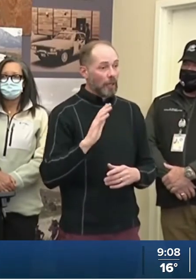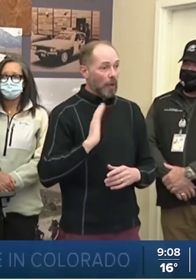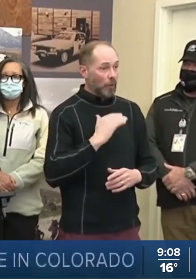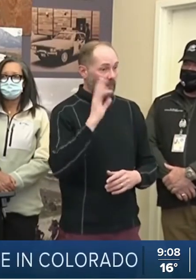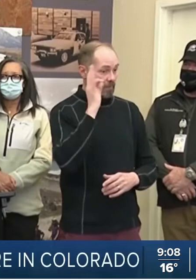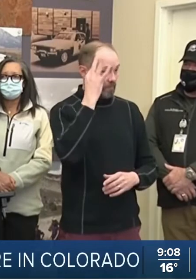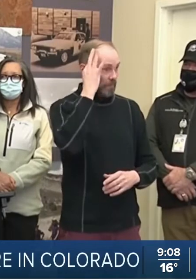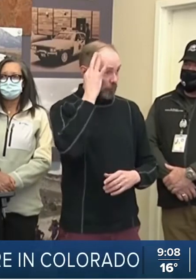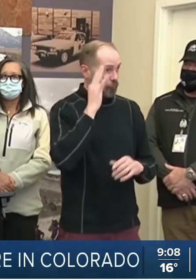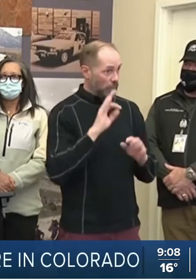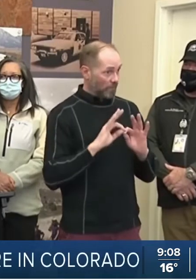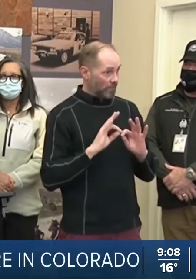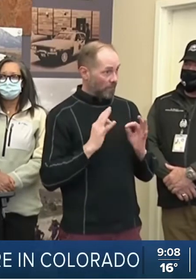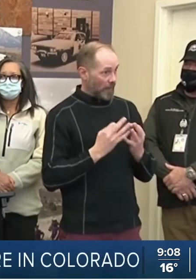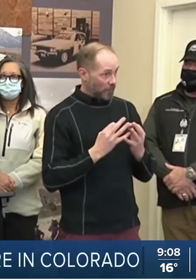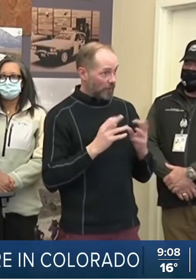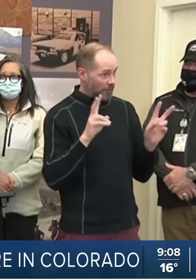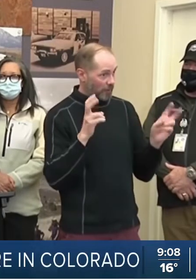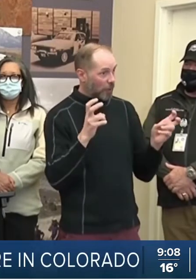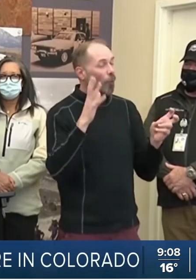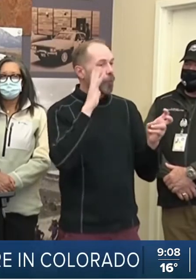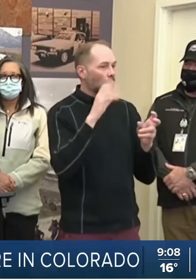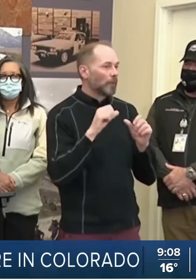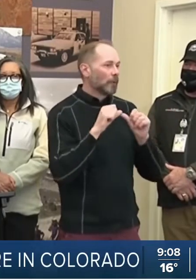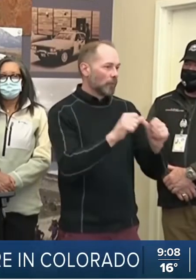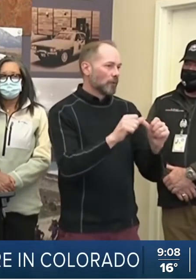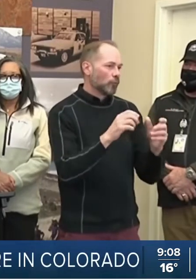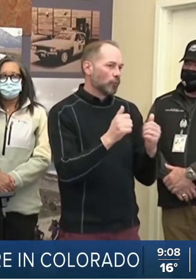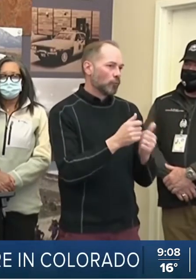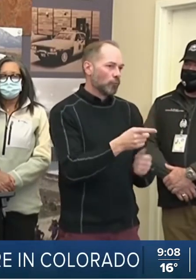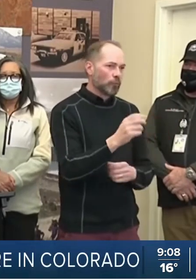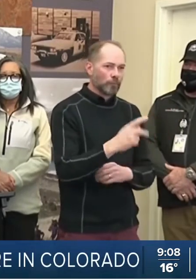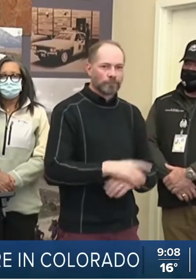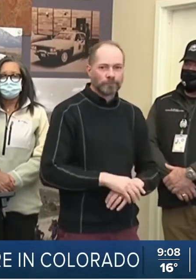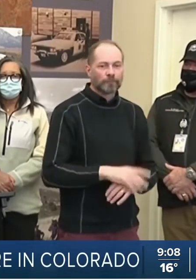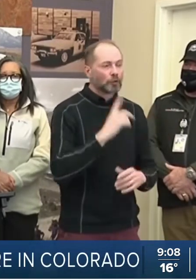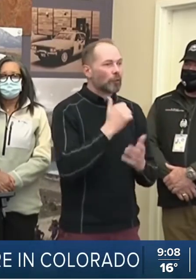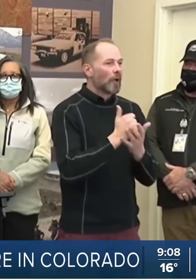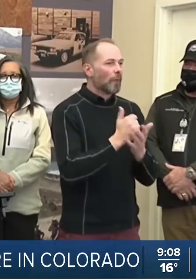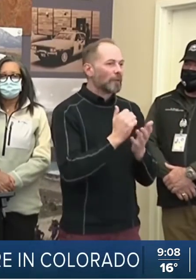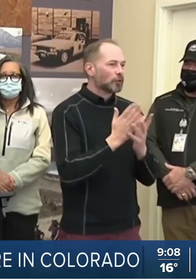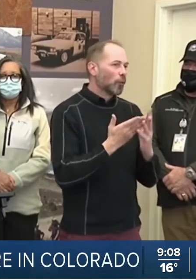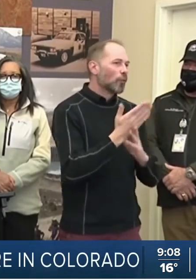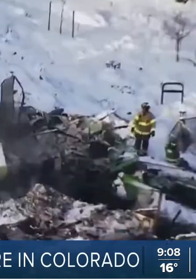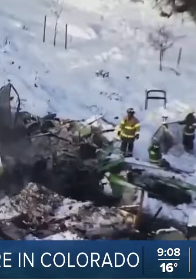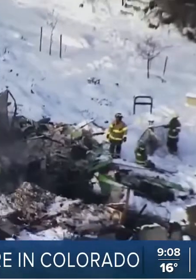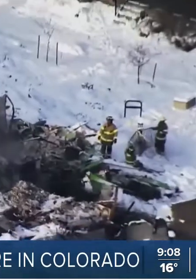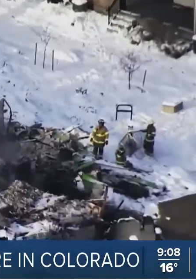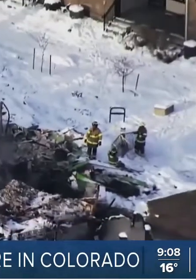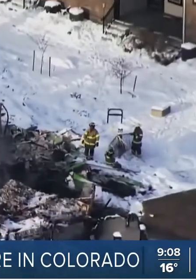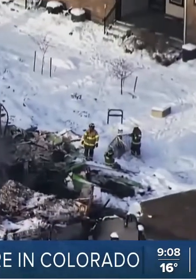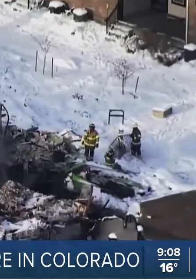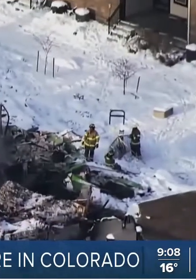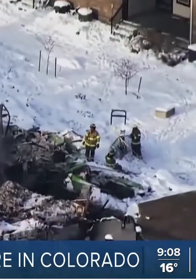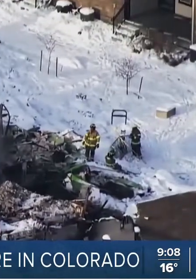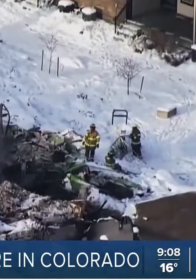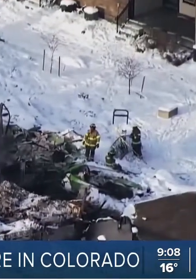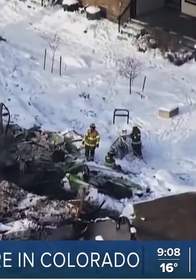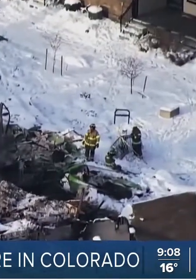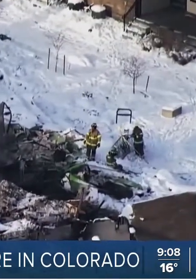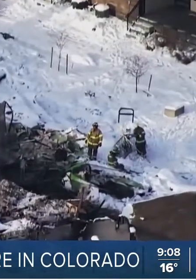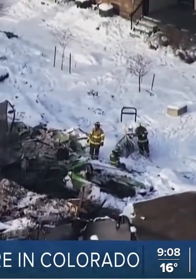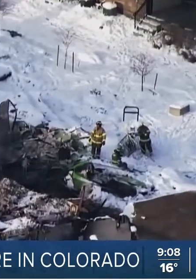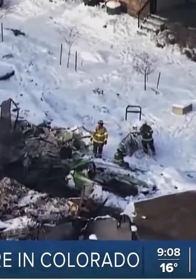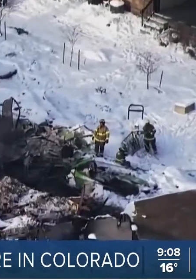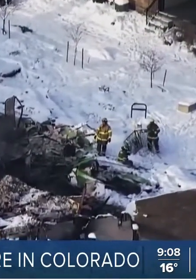you 100% all the way through this to help you as you go through this recovery process. A lot of people who are